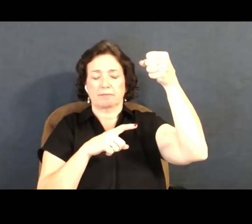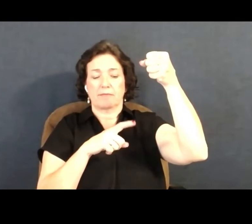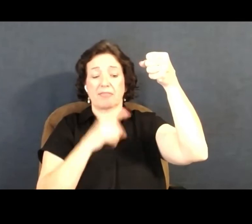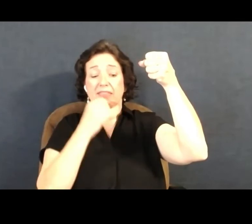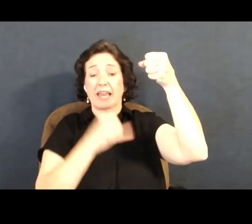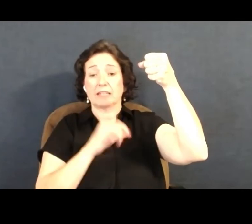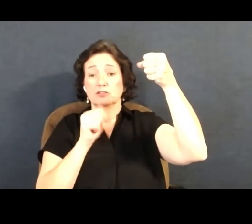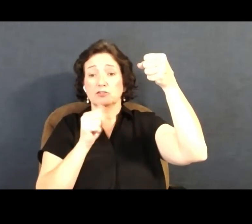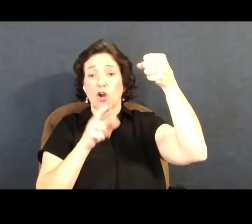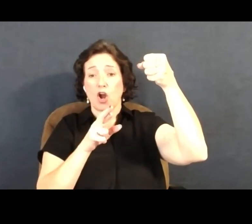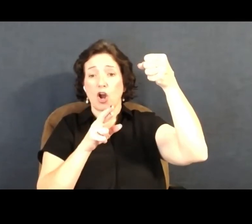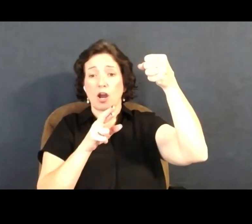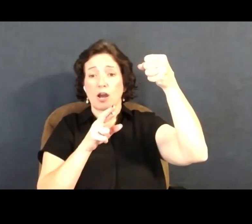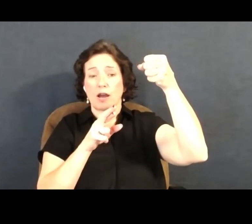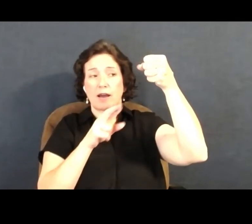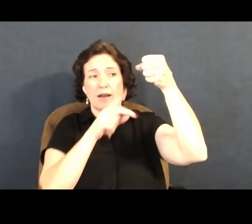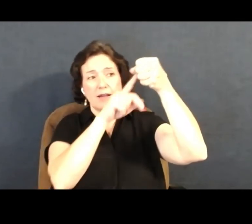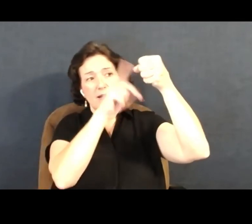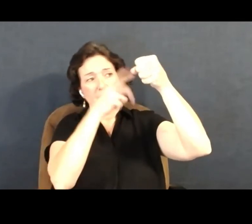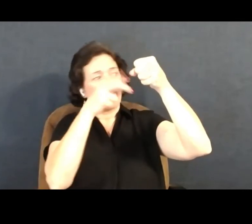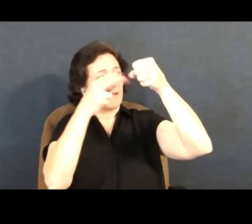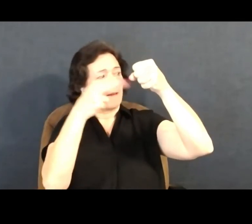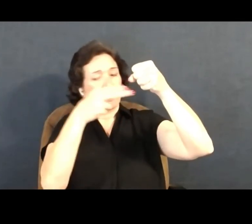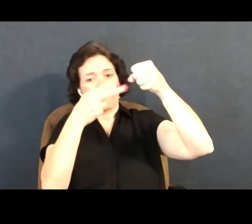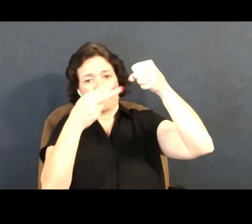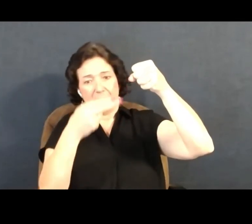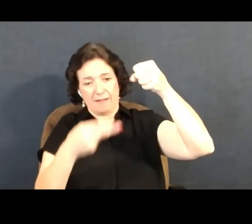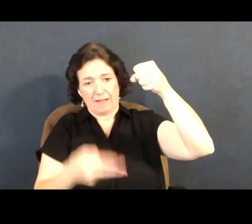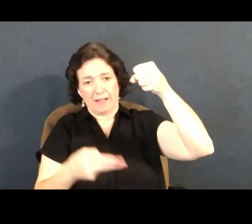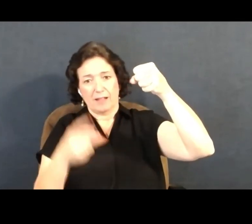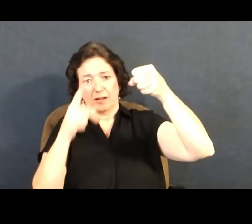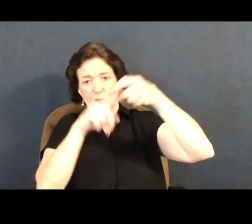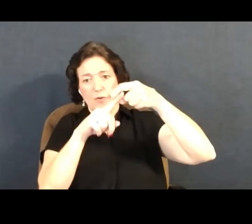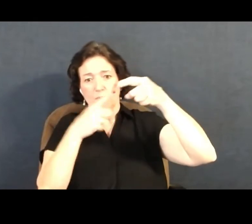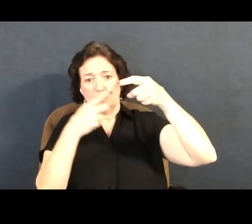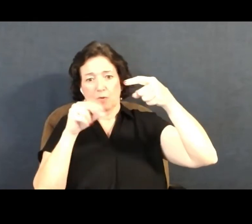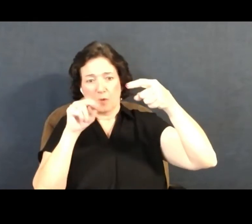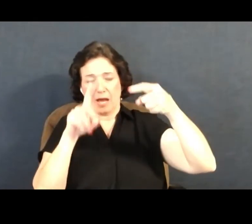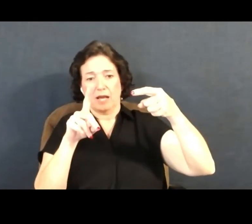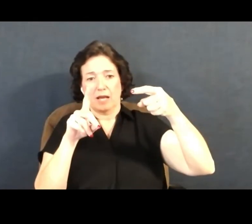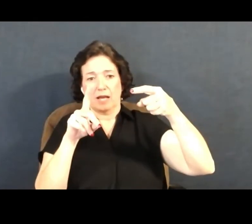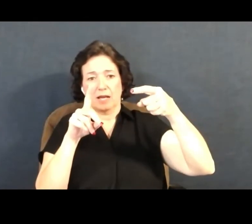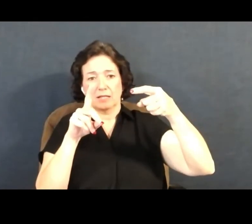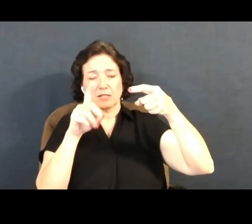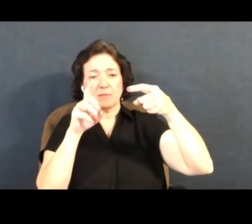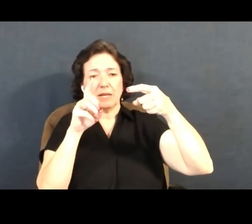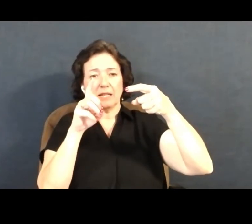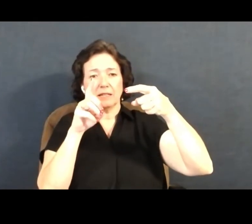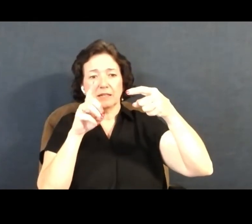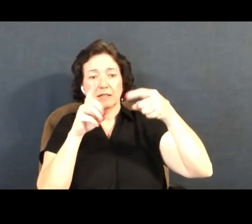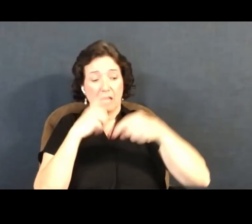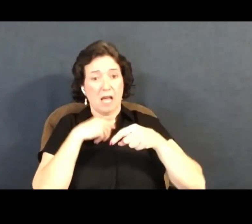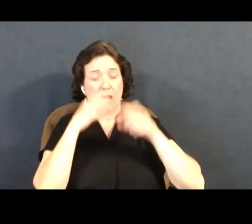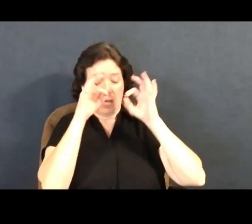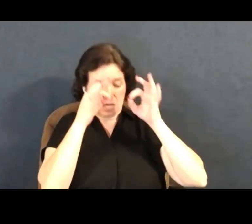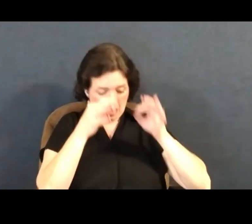jam spiraled out of the pressure cooker heading toward the ground. Ike saw that with his wide eyes. He looked down